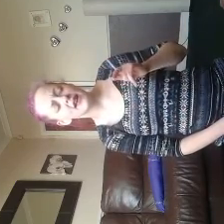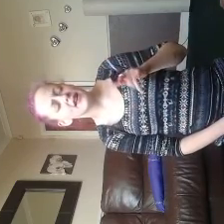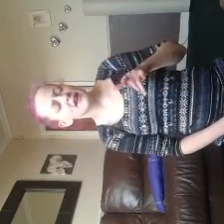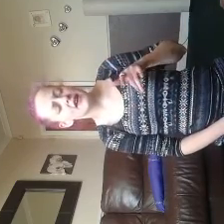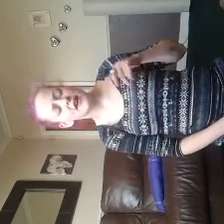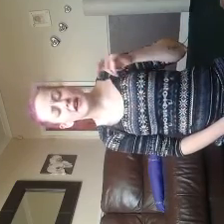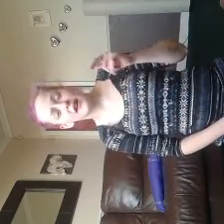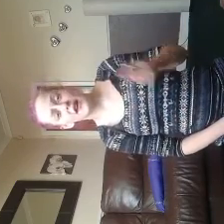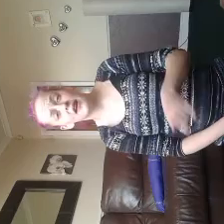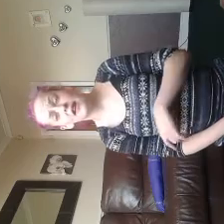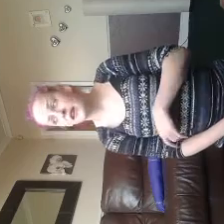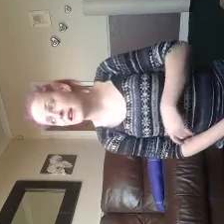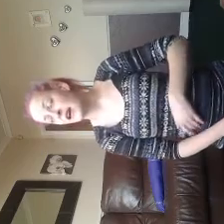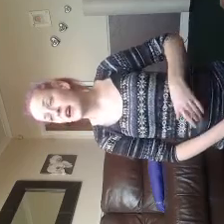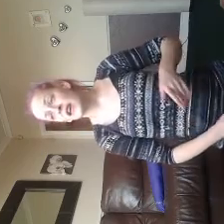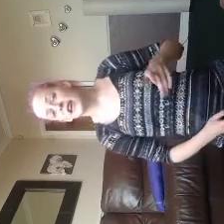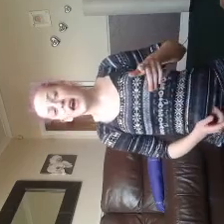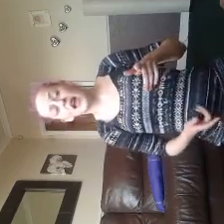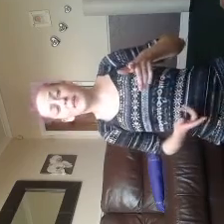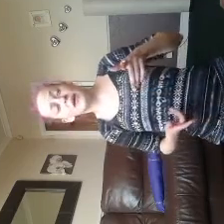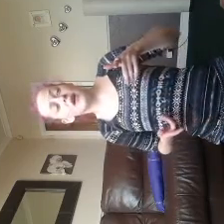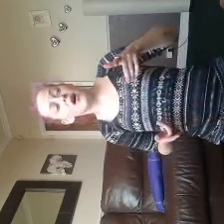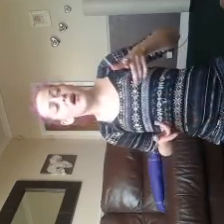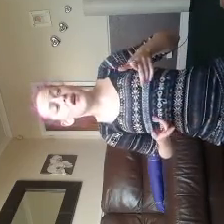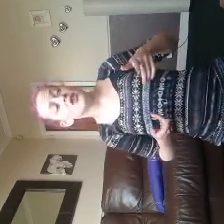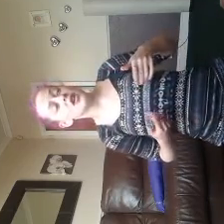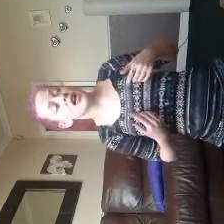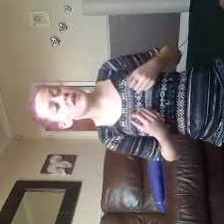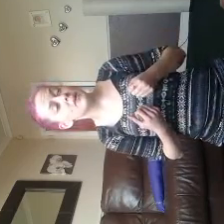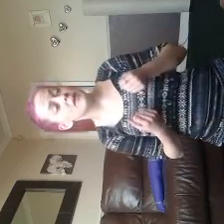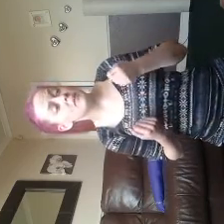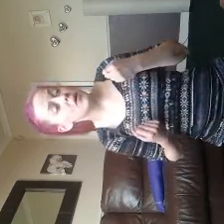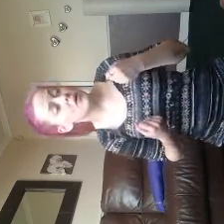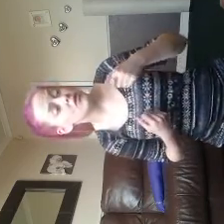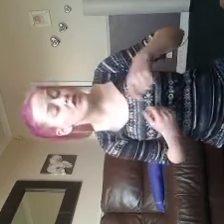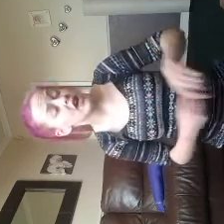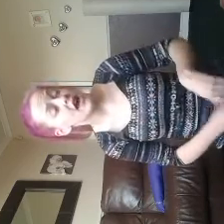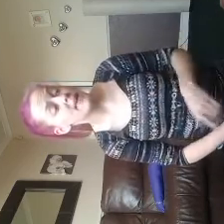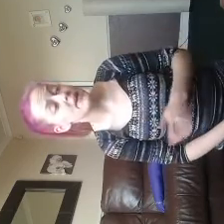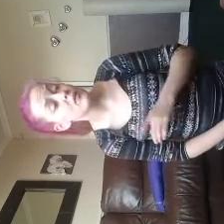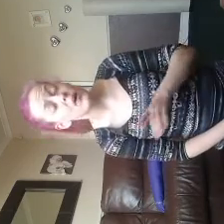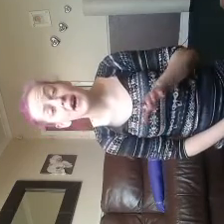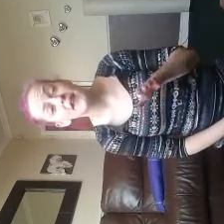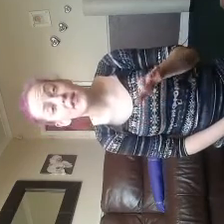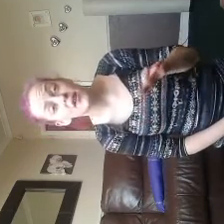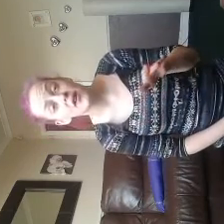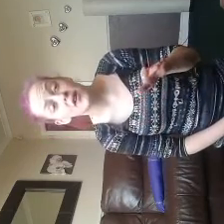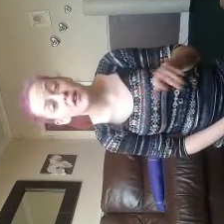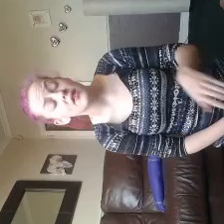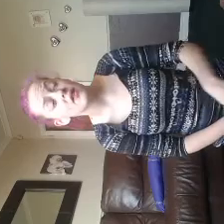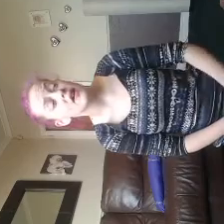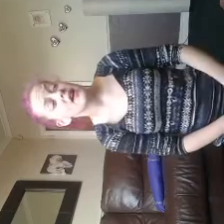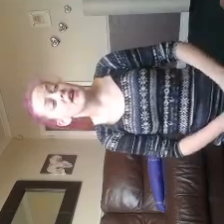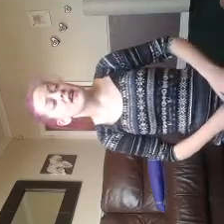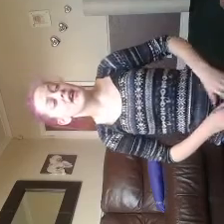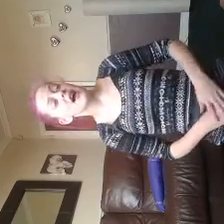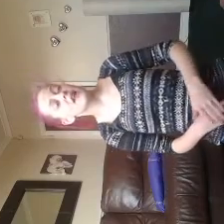yeah, yeah. You gotta be hard, you gotta be bold, you gotta be wiser. You gotta